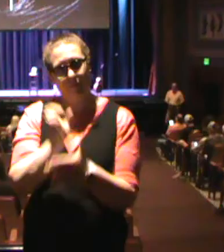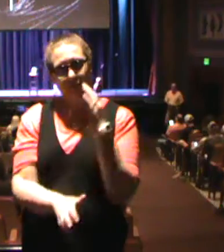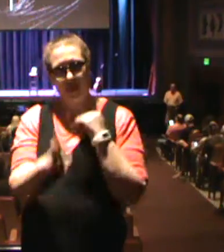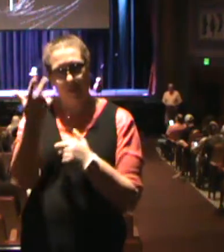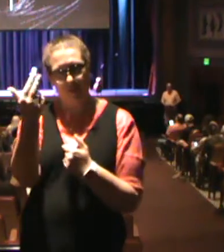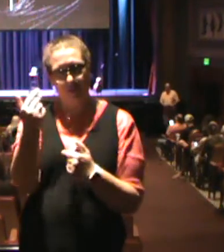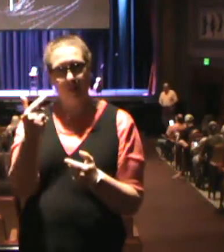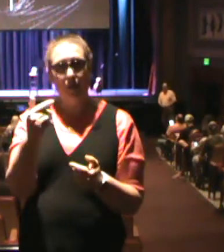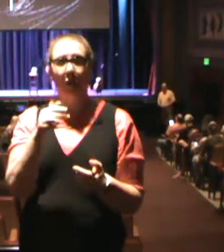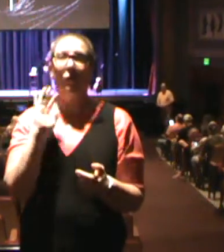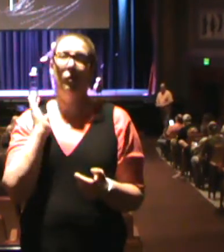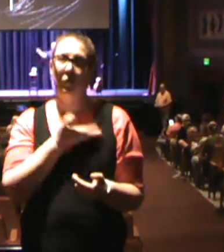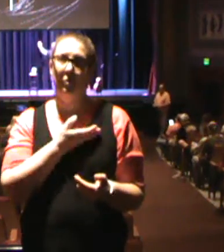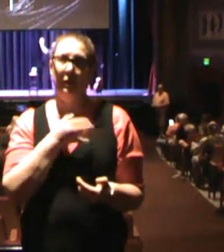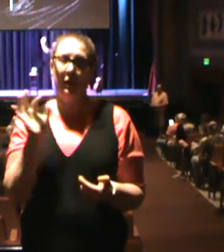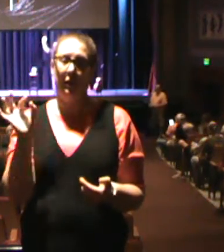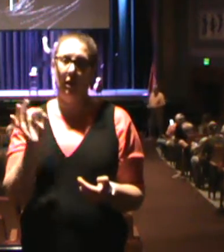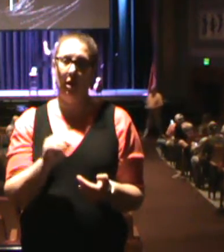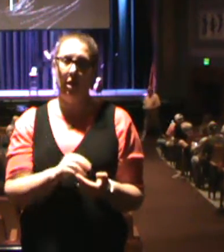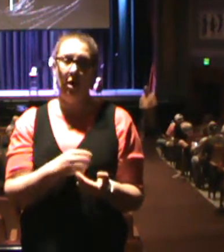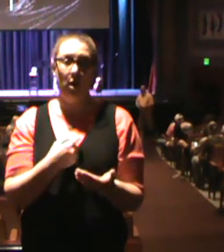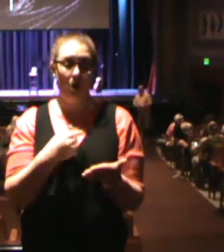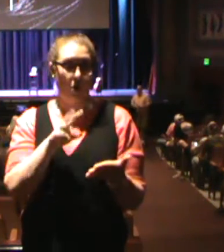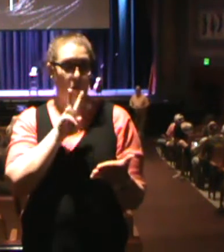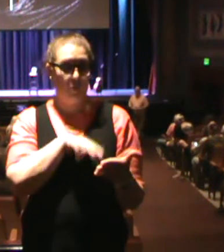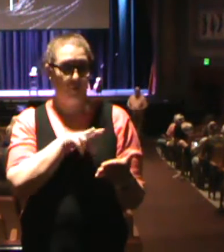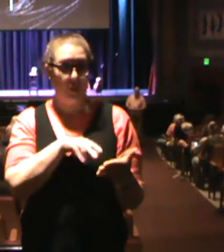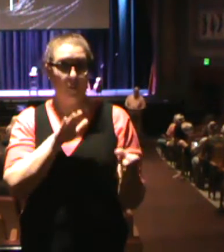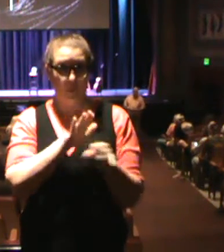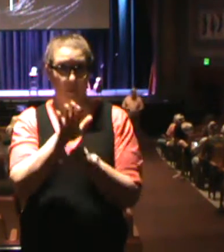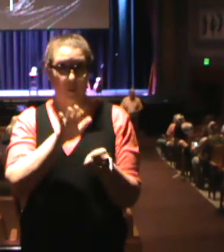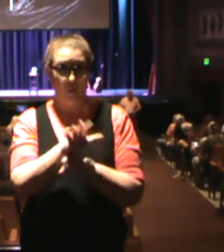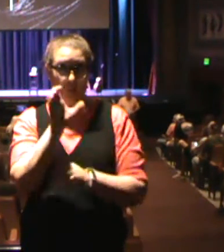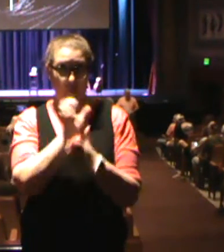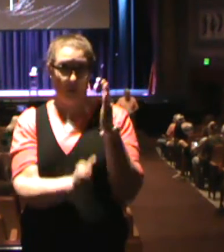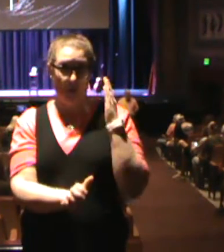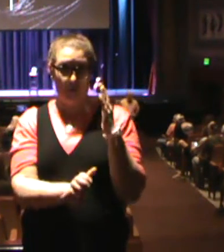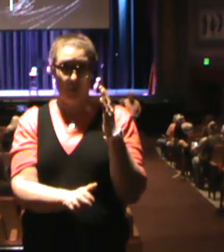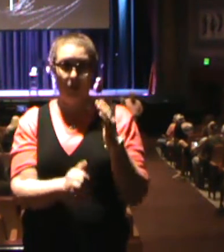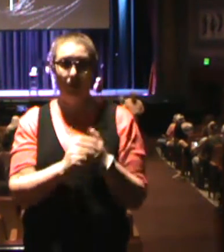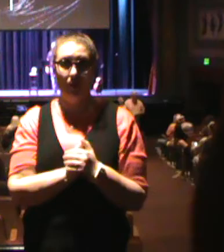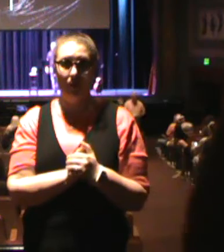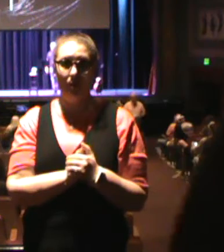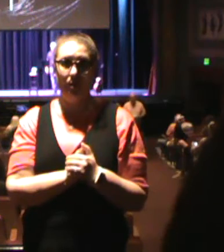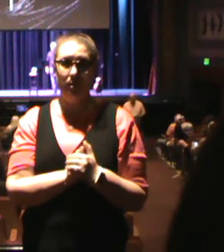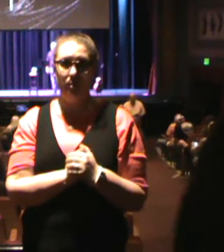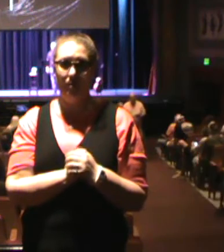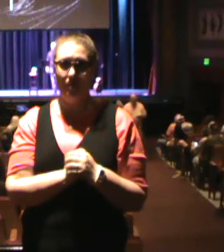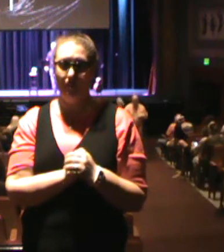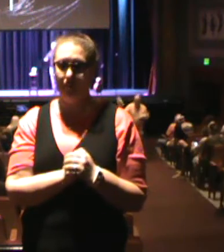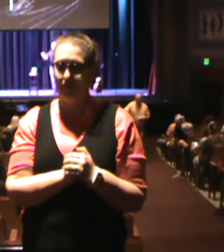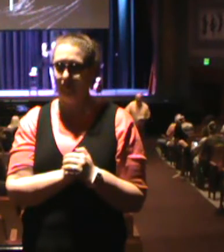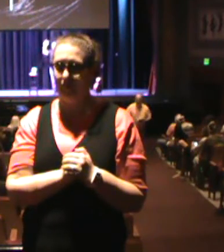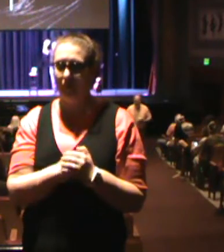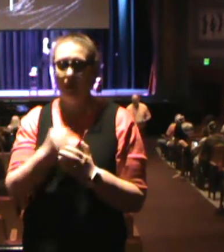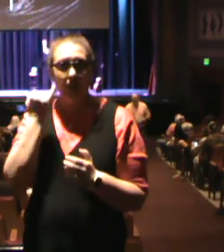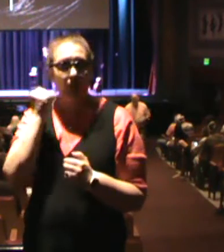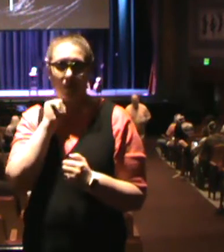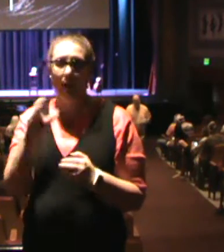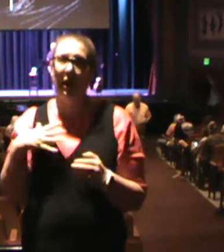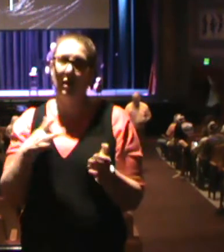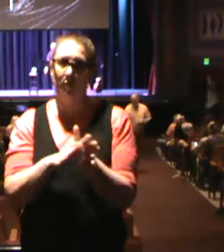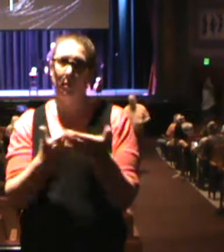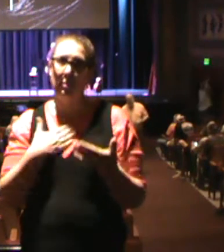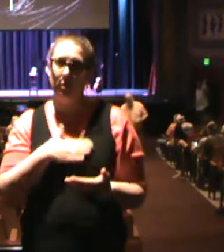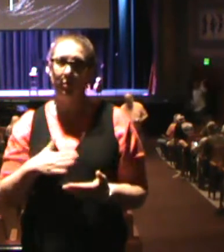be covering the whole chapter today. If you don't have a copy of God's Word, just raise your hand. There will be something for $19.99. You can have one actually. No, just raise your hand